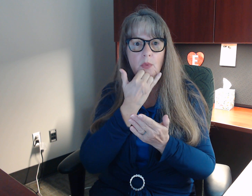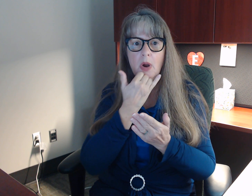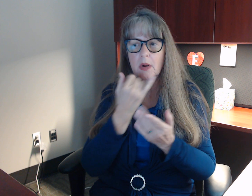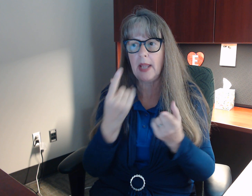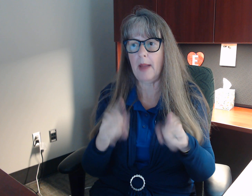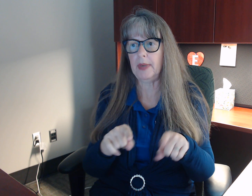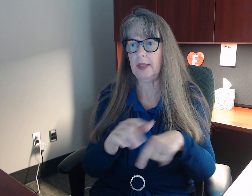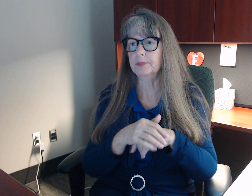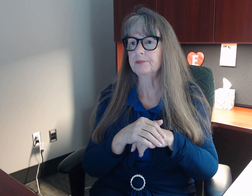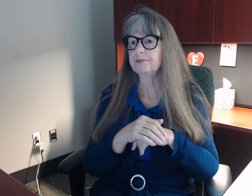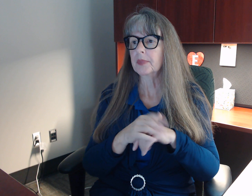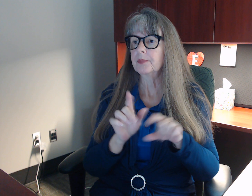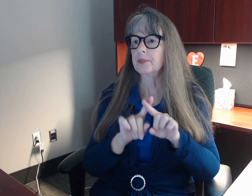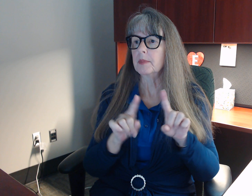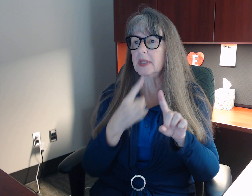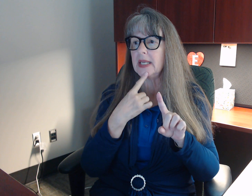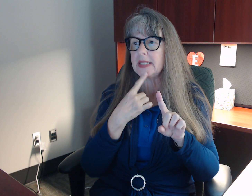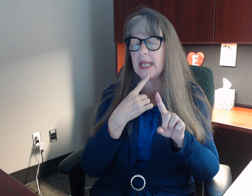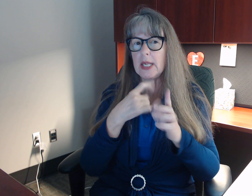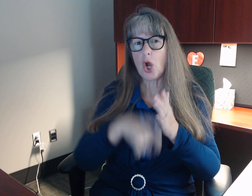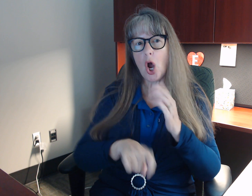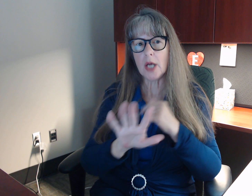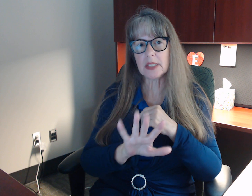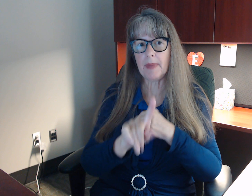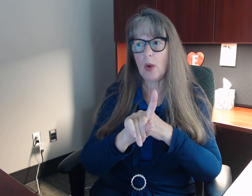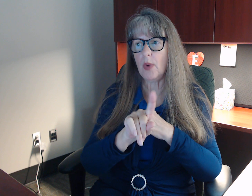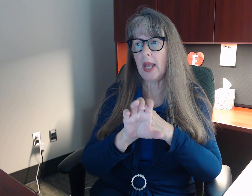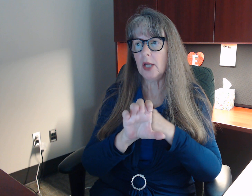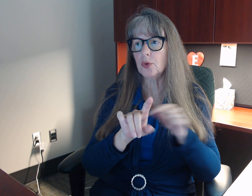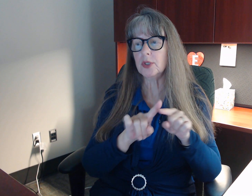wrong happening. But they say it costs about $100 to